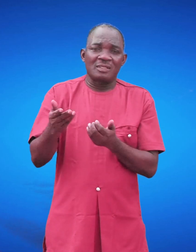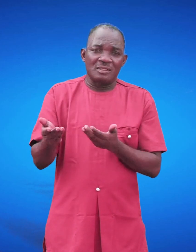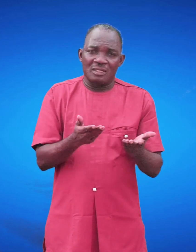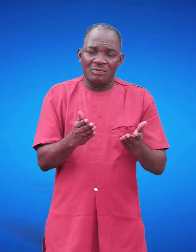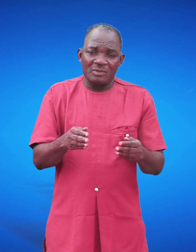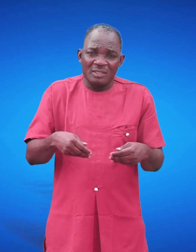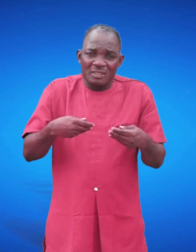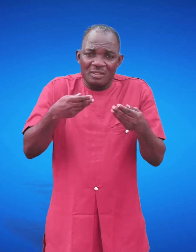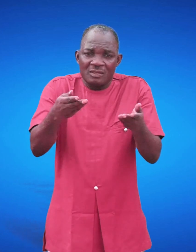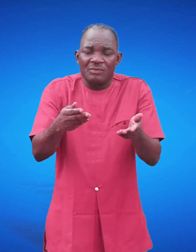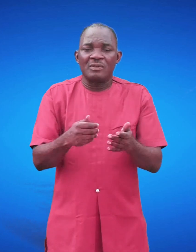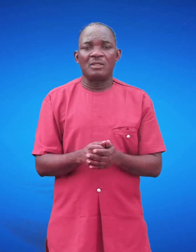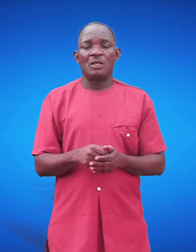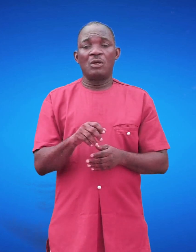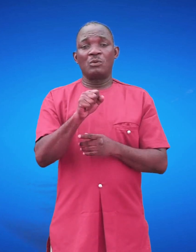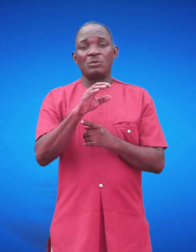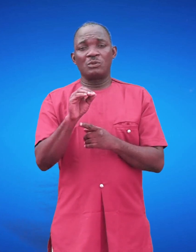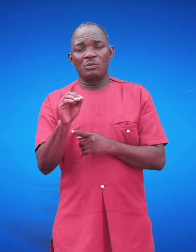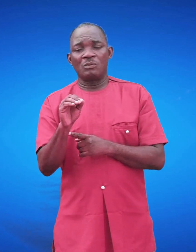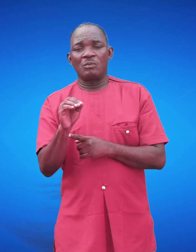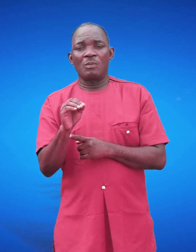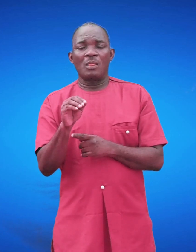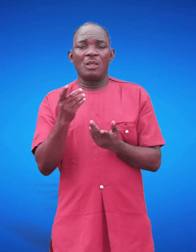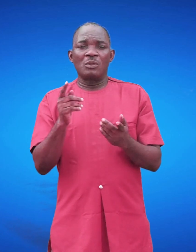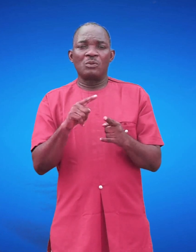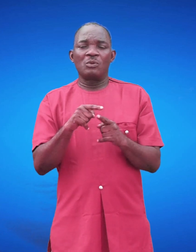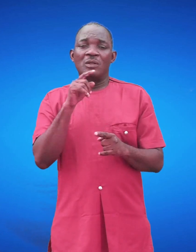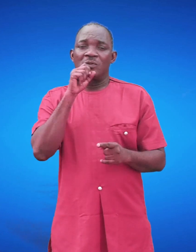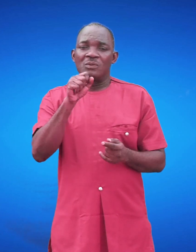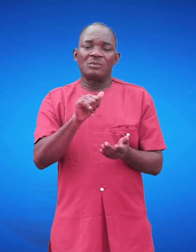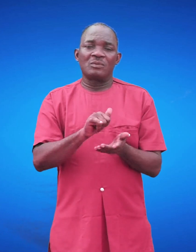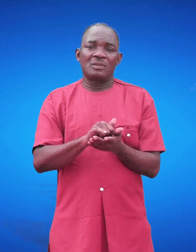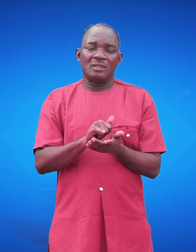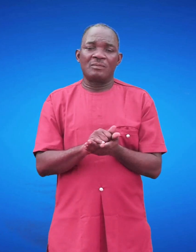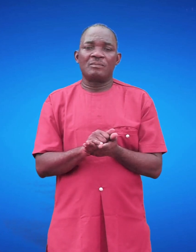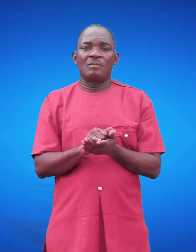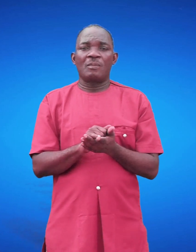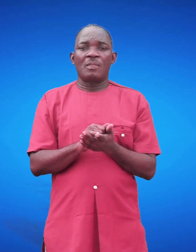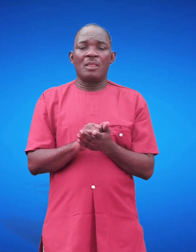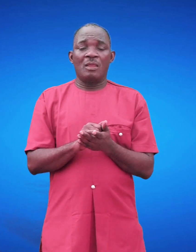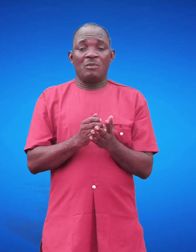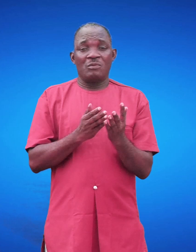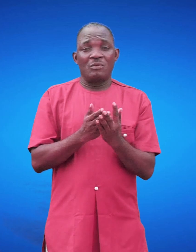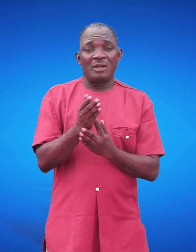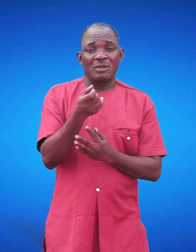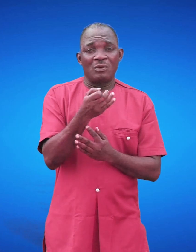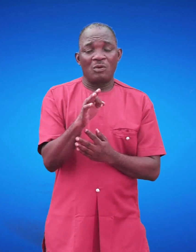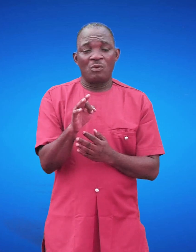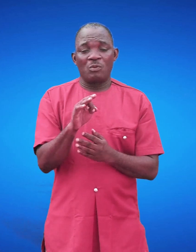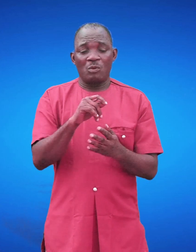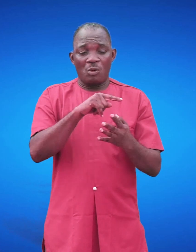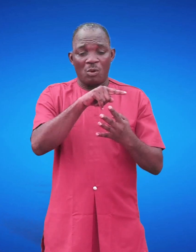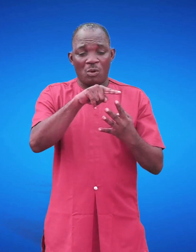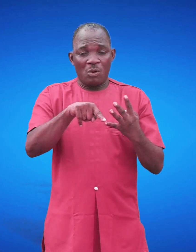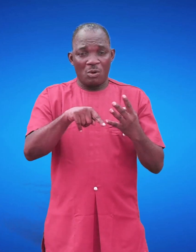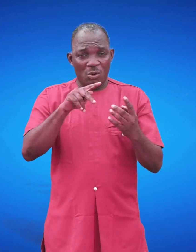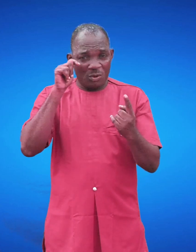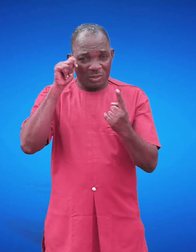delivery. Therefore, to ensure that the rights of this targeted group